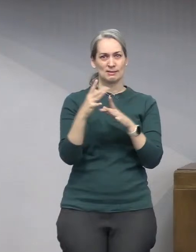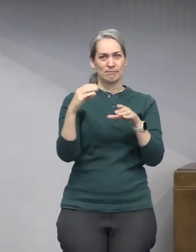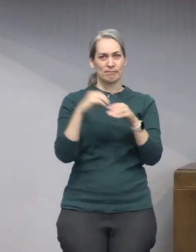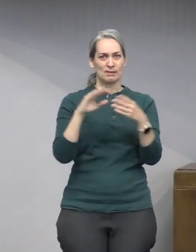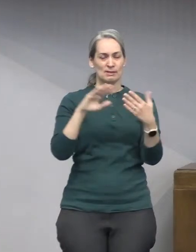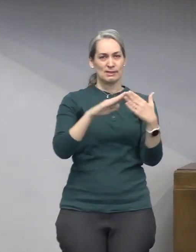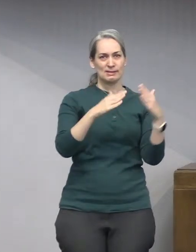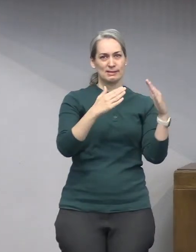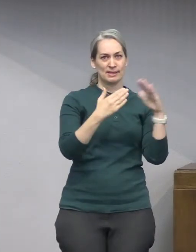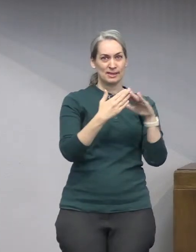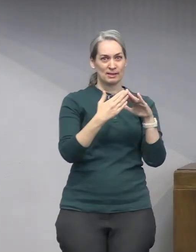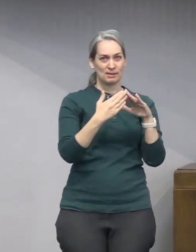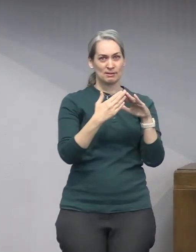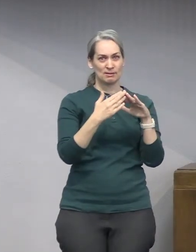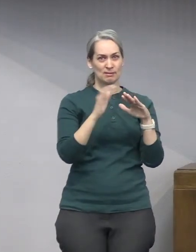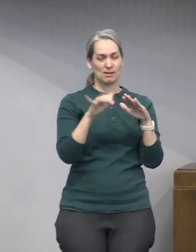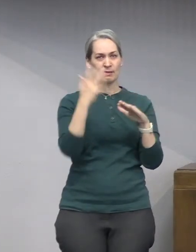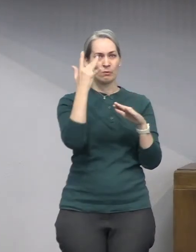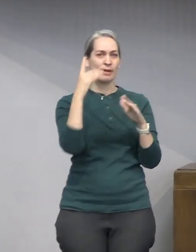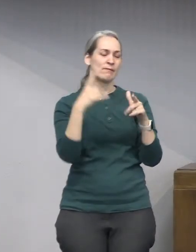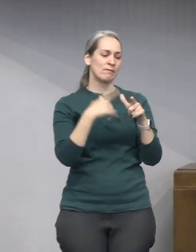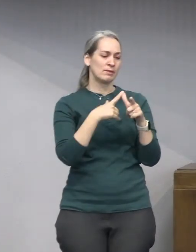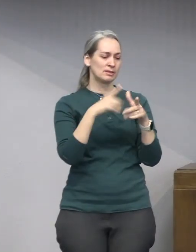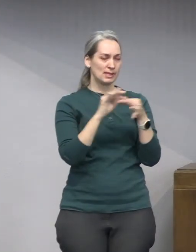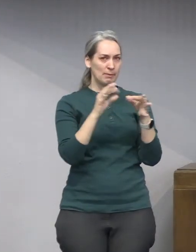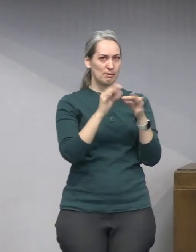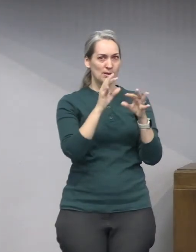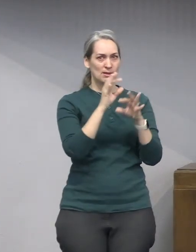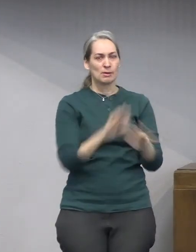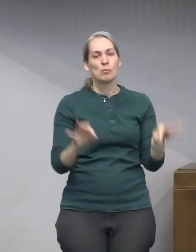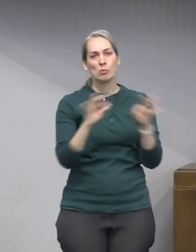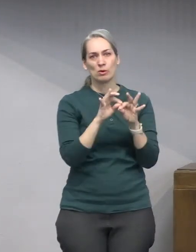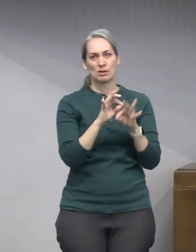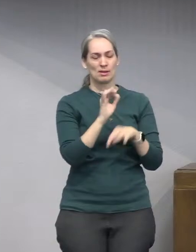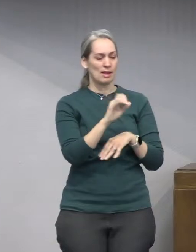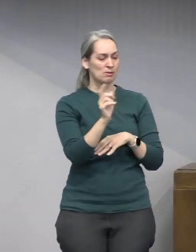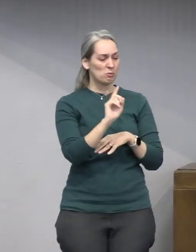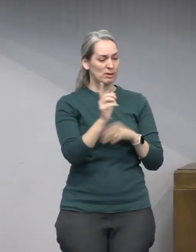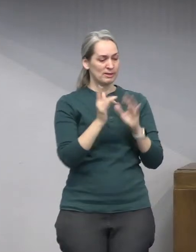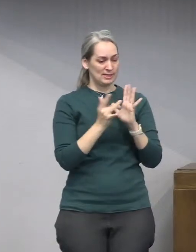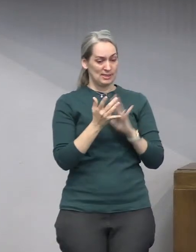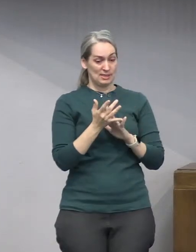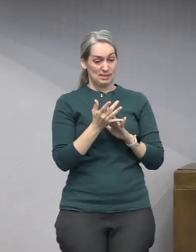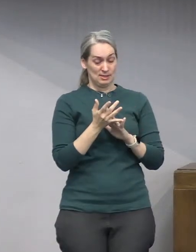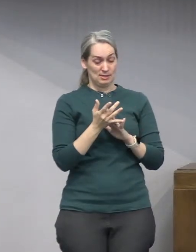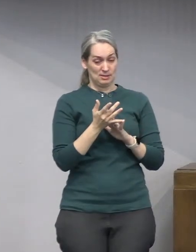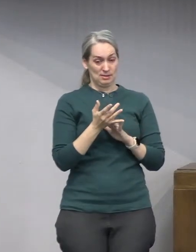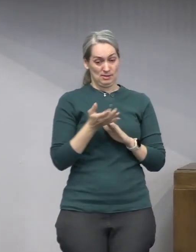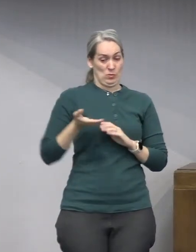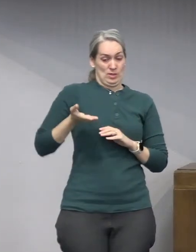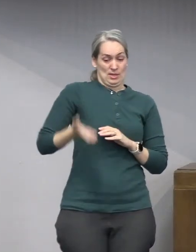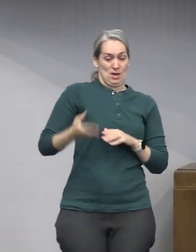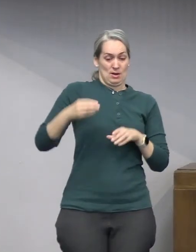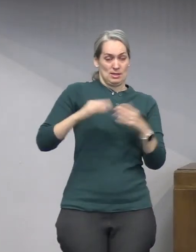That's why that first statement is so important. That's where Jesus was now. And so the man chases after Jesus.